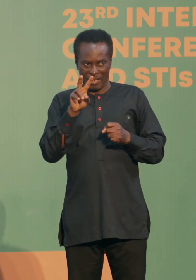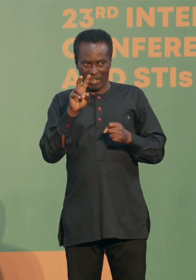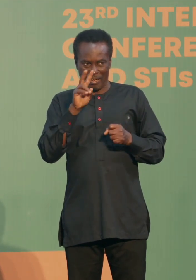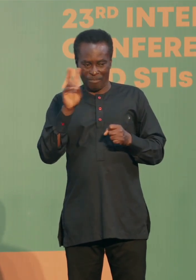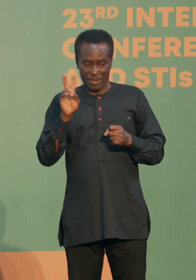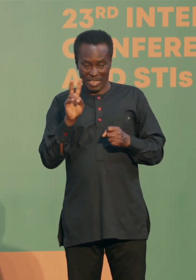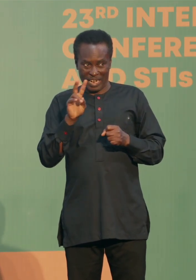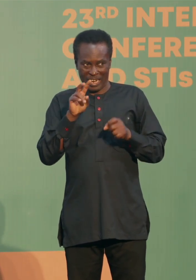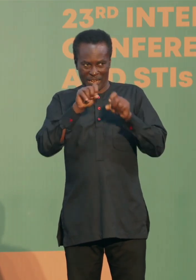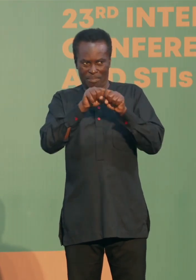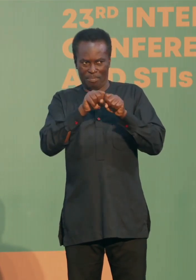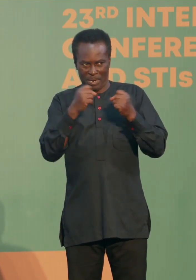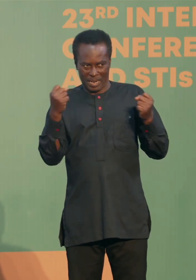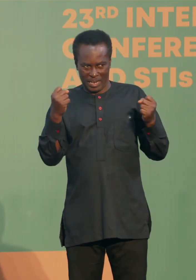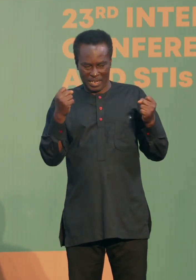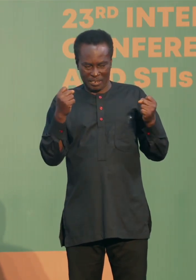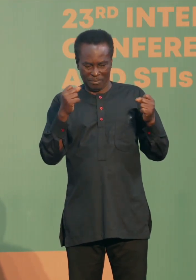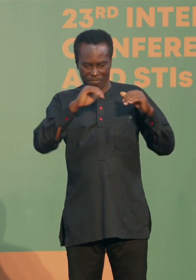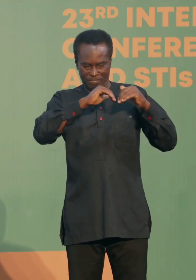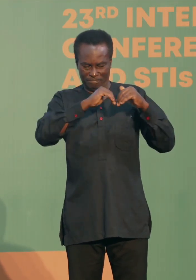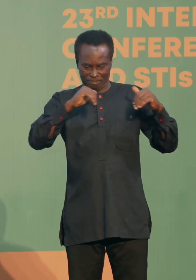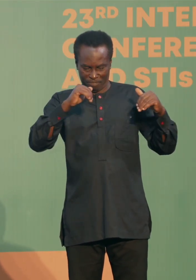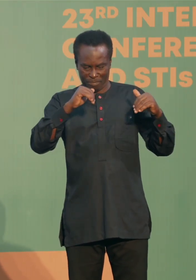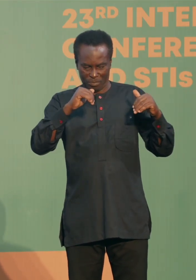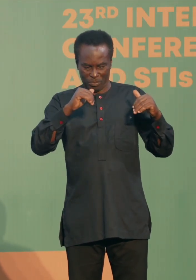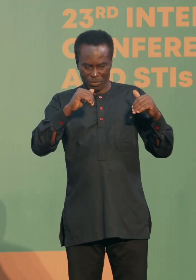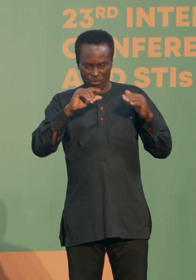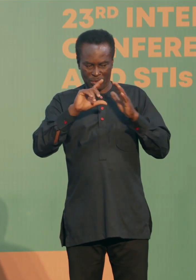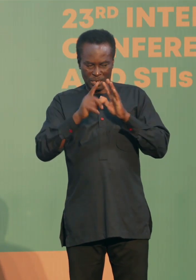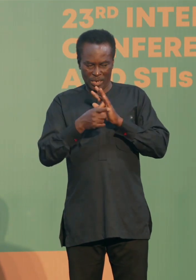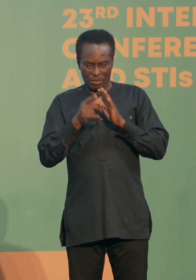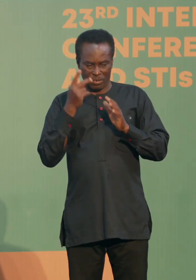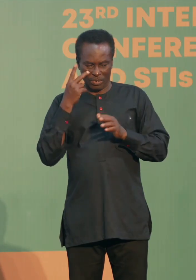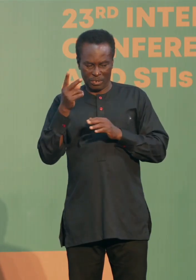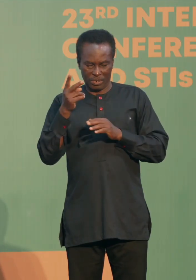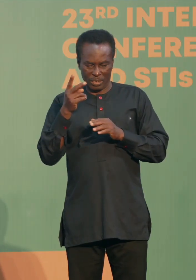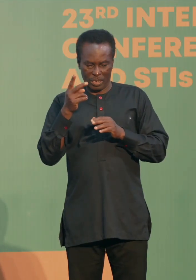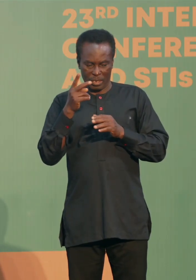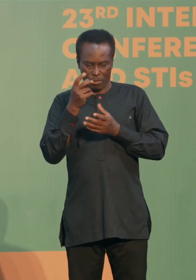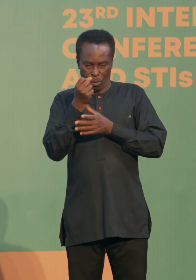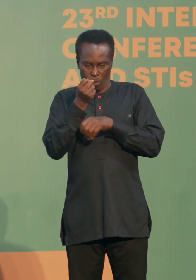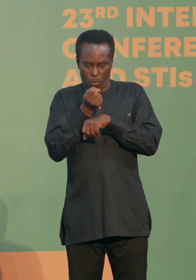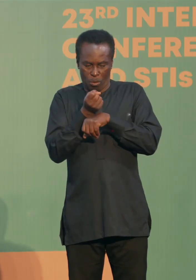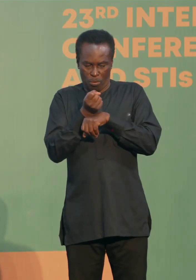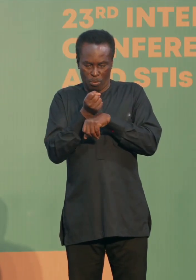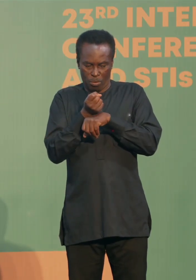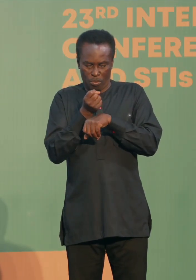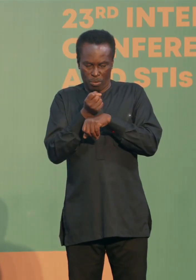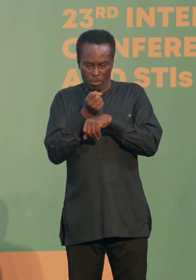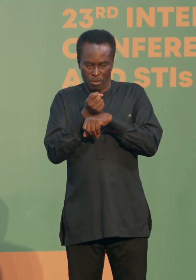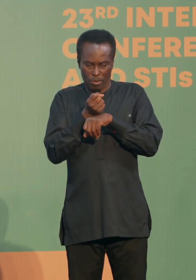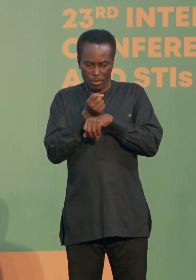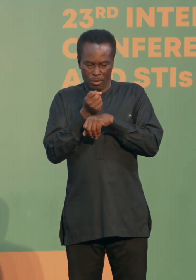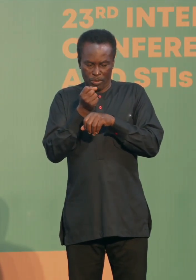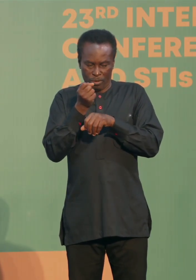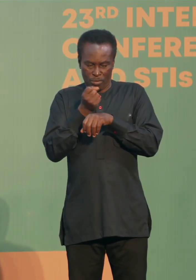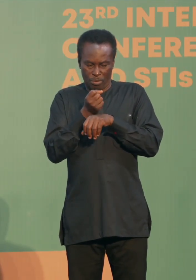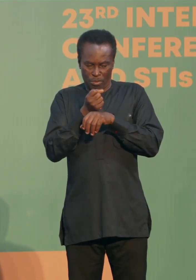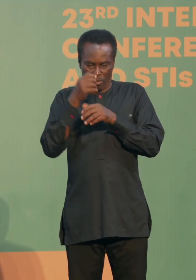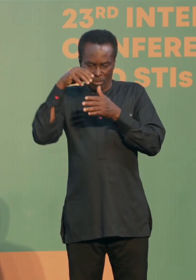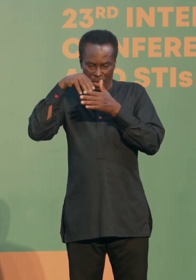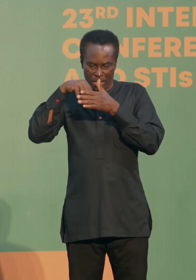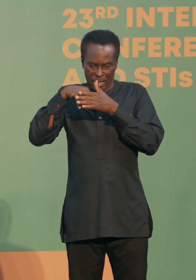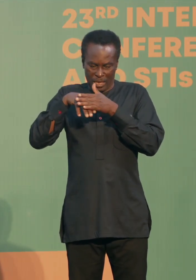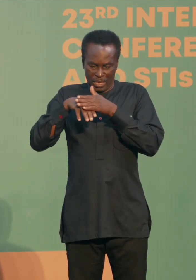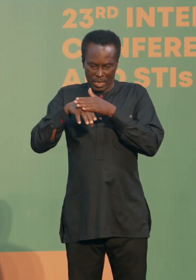is circular on top of, and you see that at intercourse, it enters those basement membranes